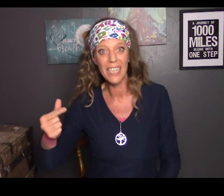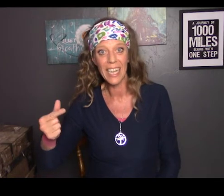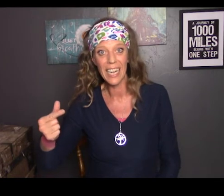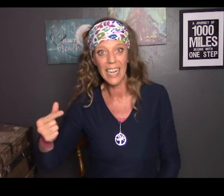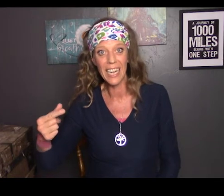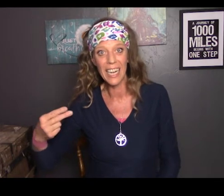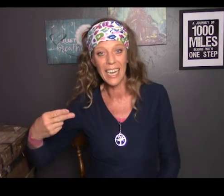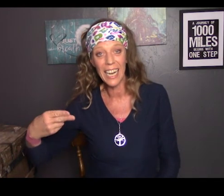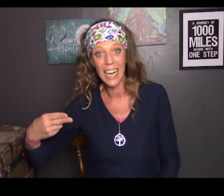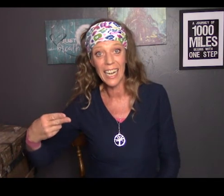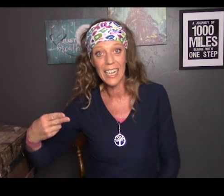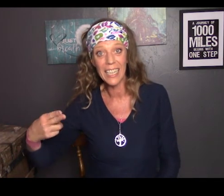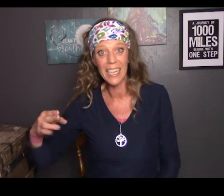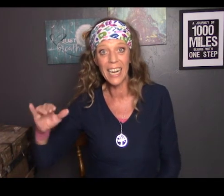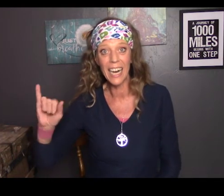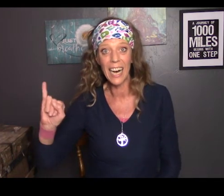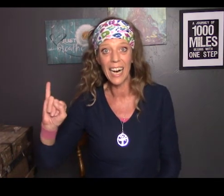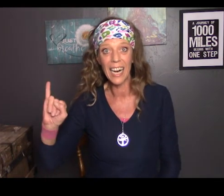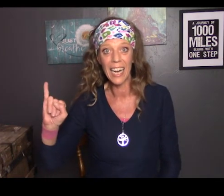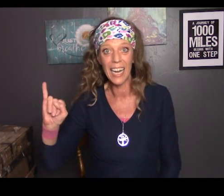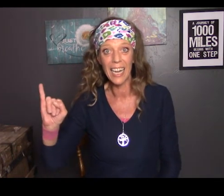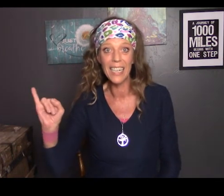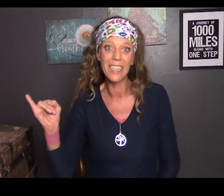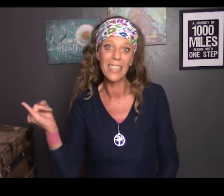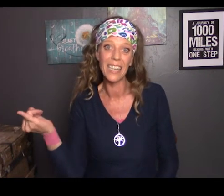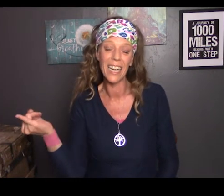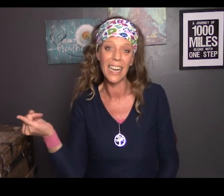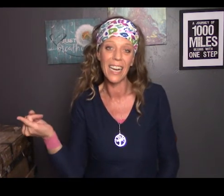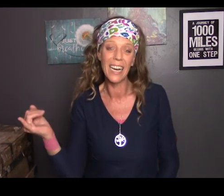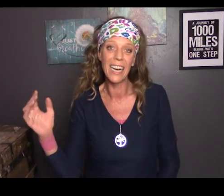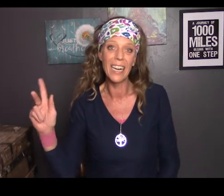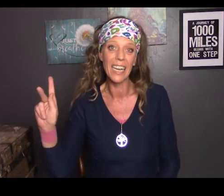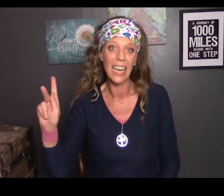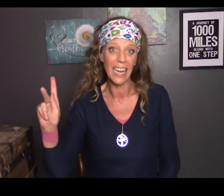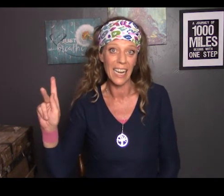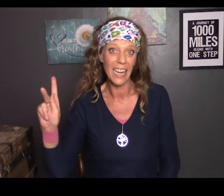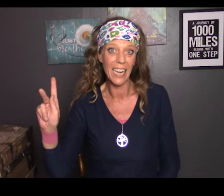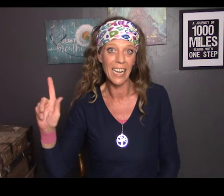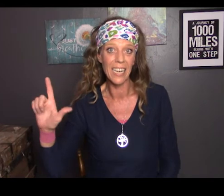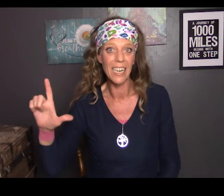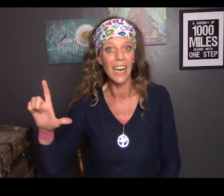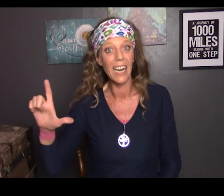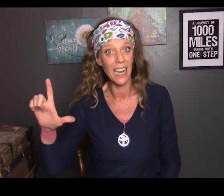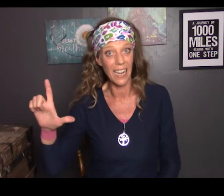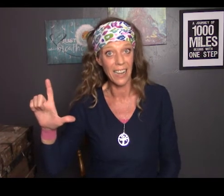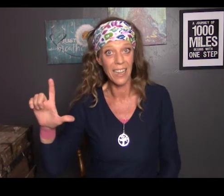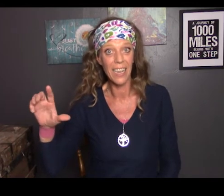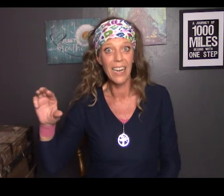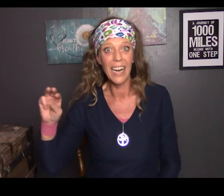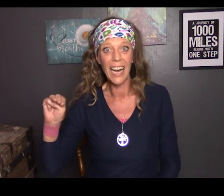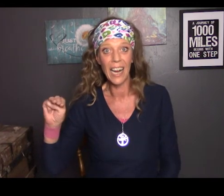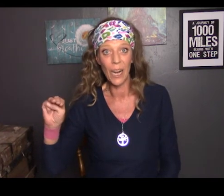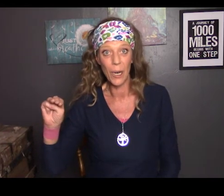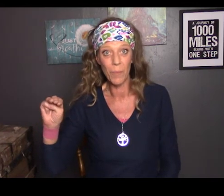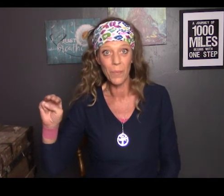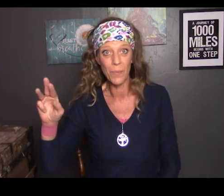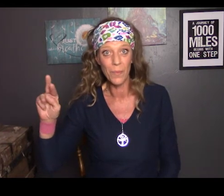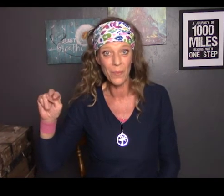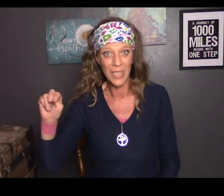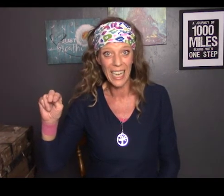G, H, I, J, K, L, M,